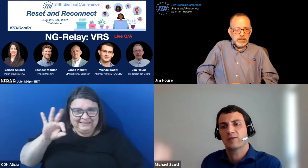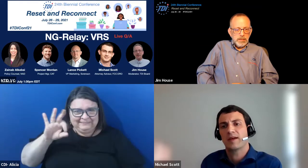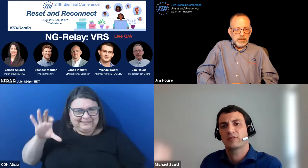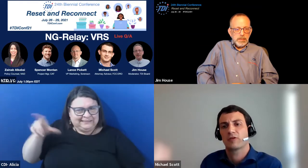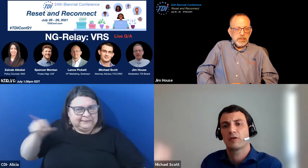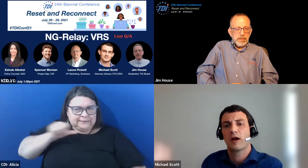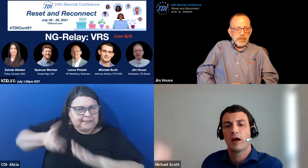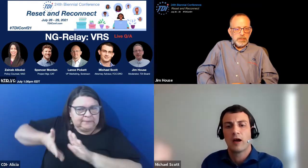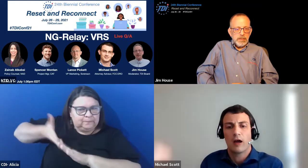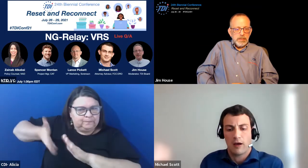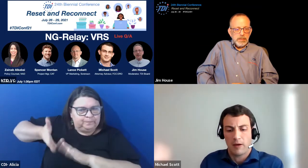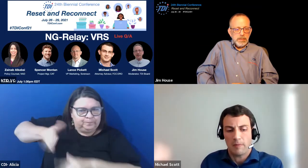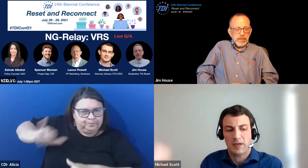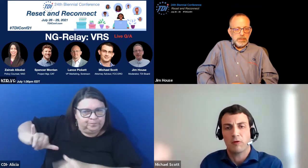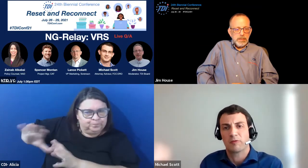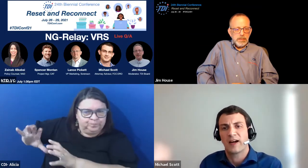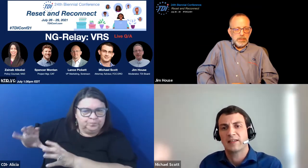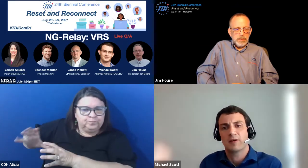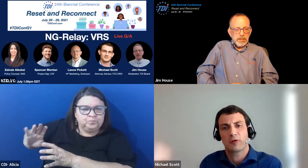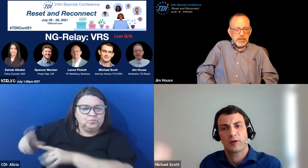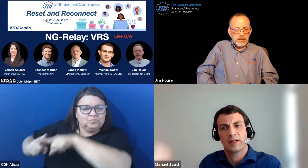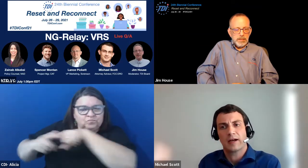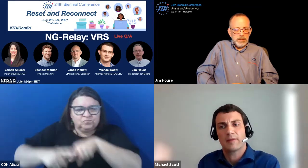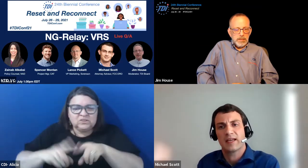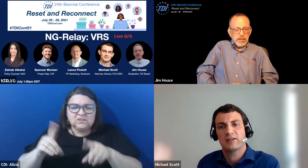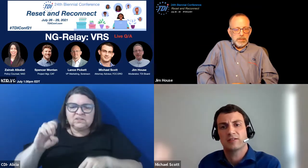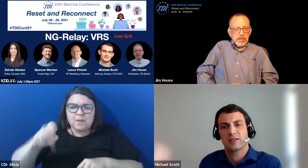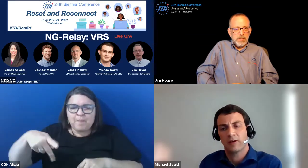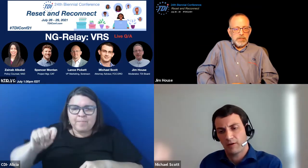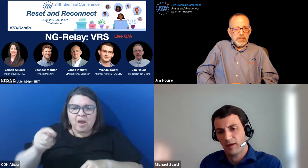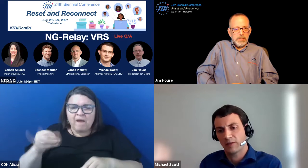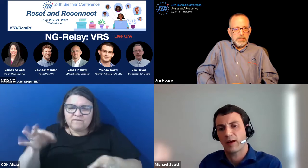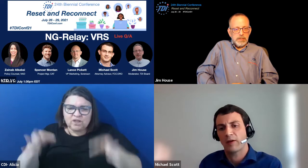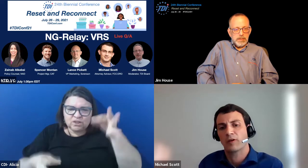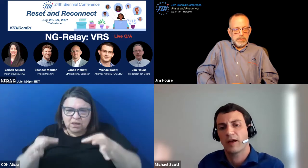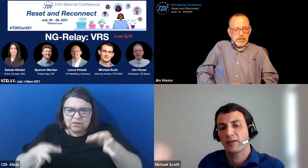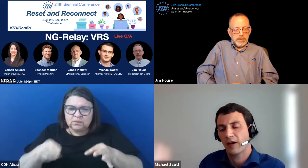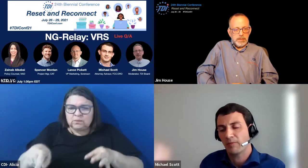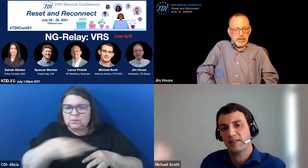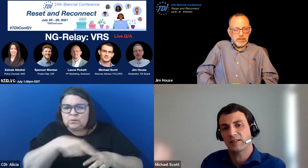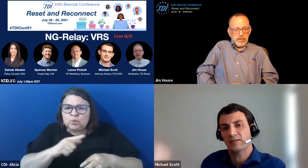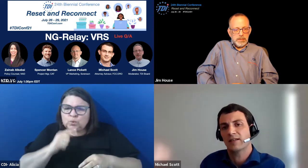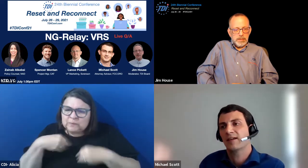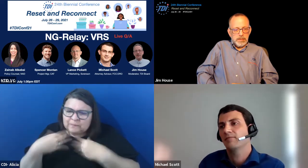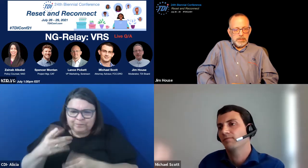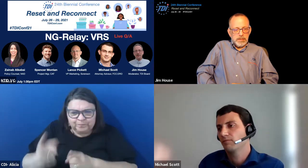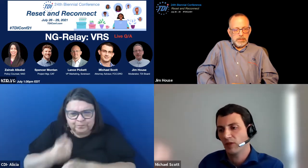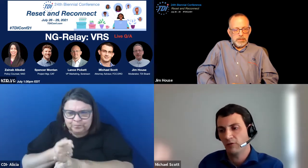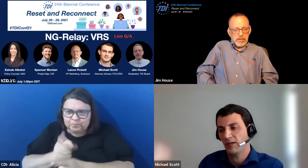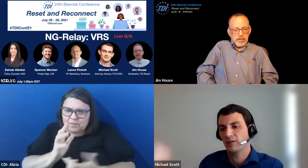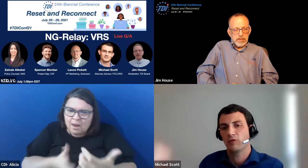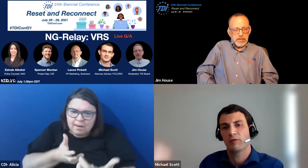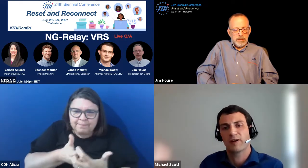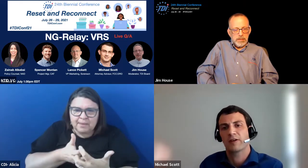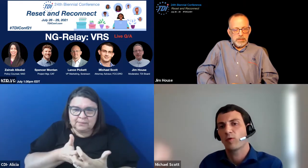Justice to make sure people are providing the appropriate accommodations and and the right work and the right places. And then,